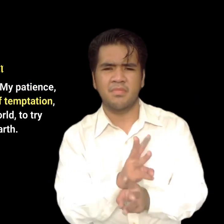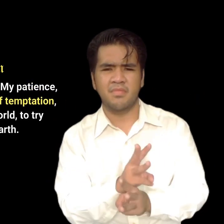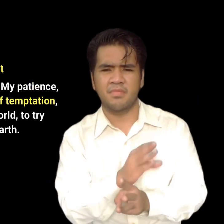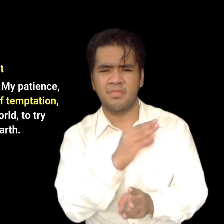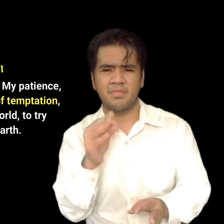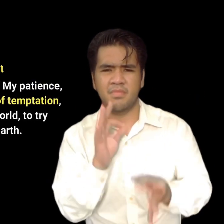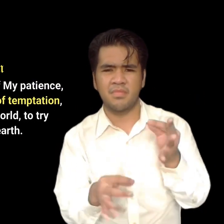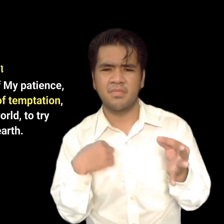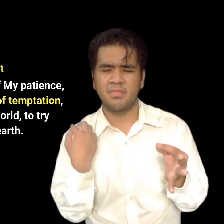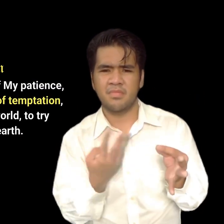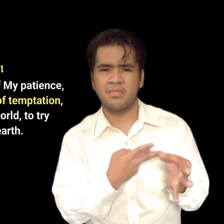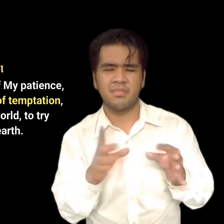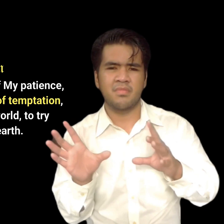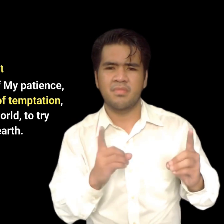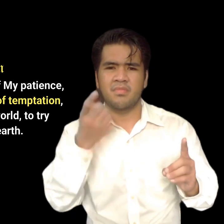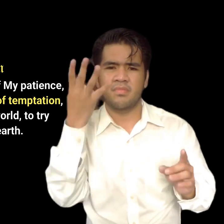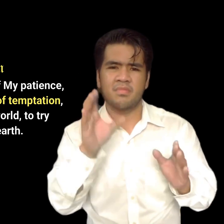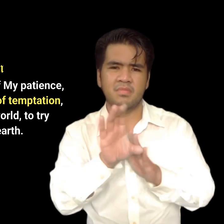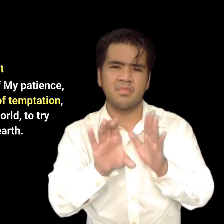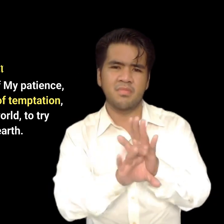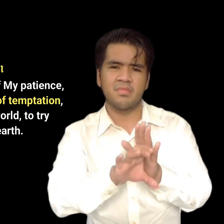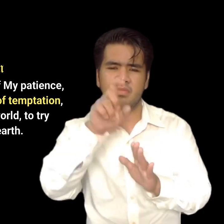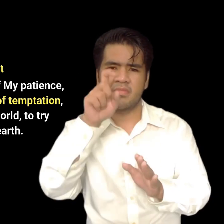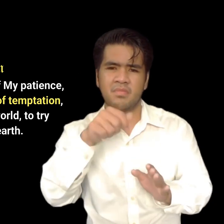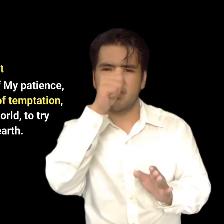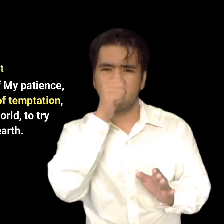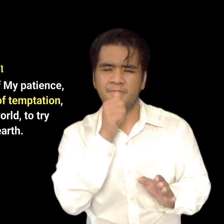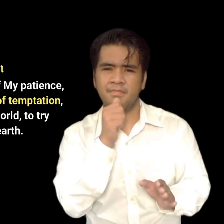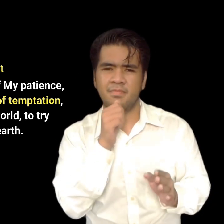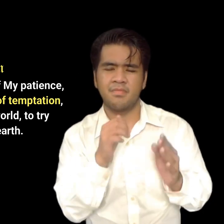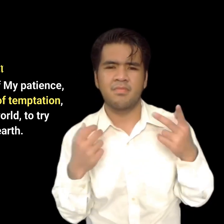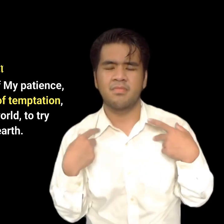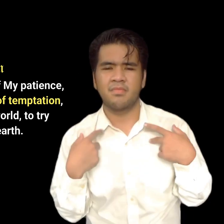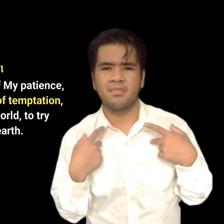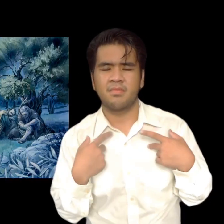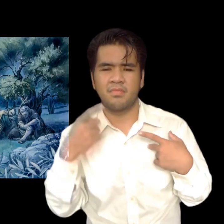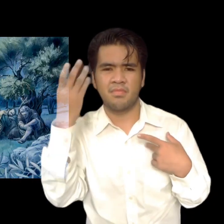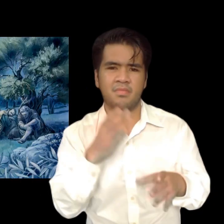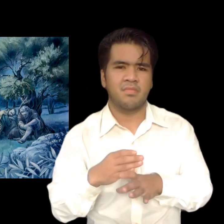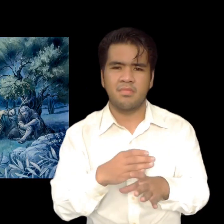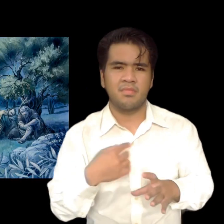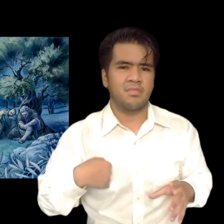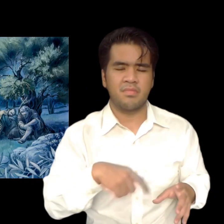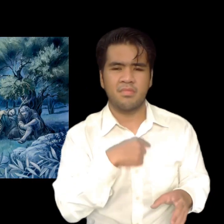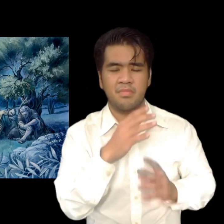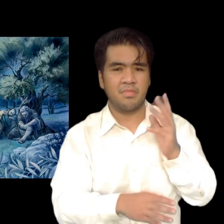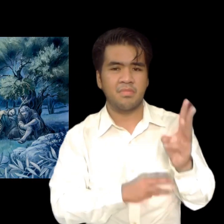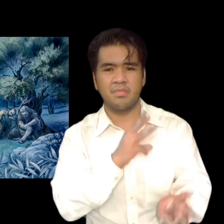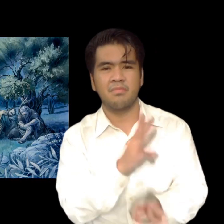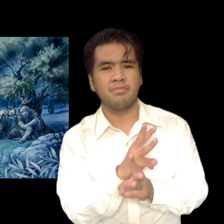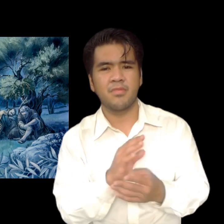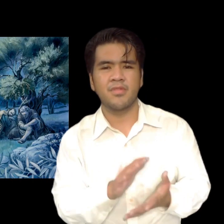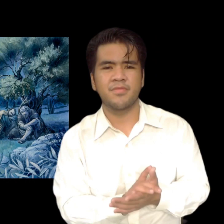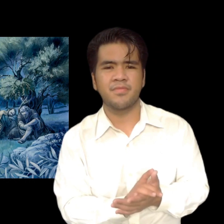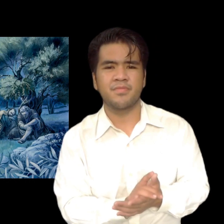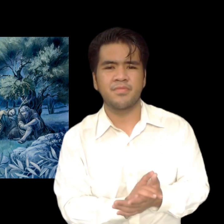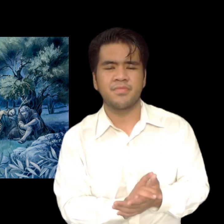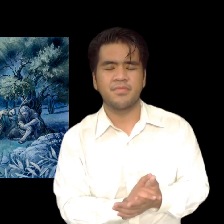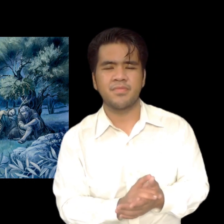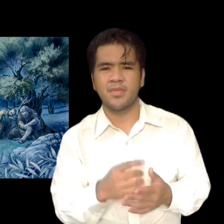temptation, which shall come upon all the world to try them that dwell upon the earth. In fact, in the prayer of our Lord Jesus Christ to God the